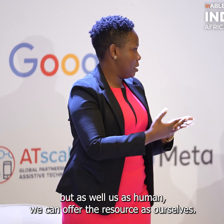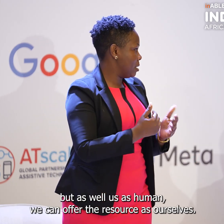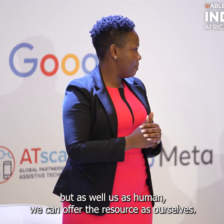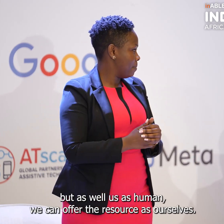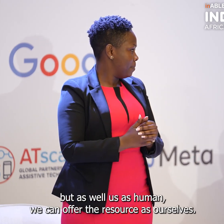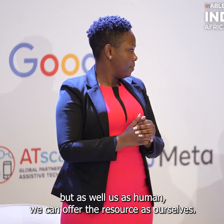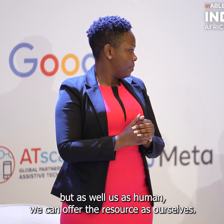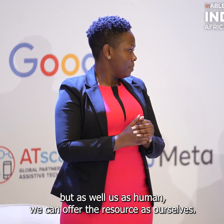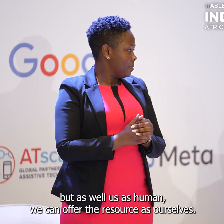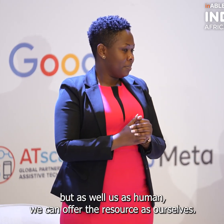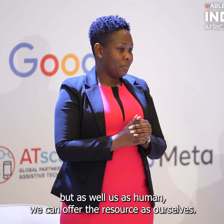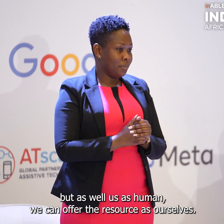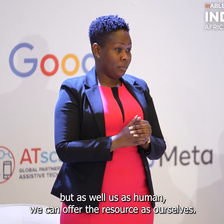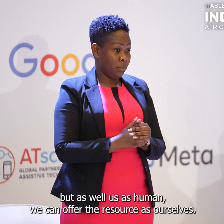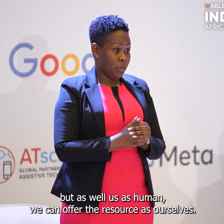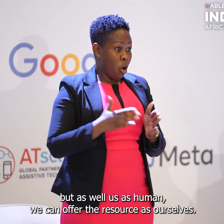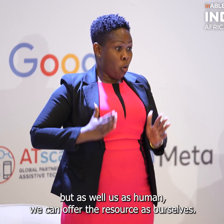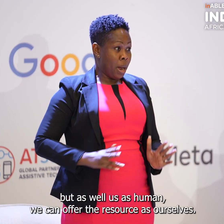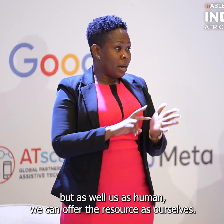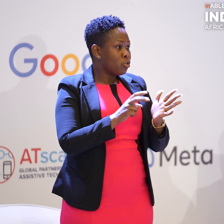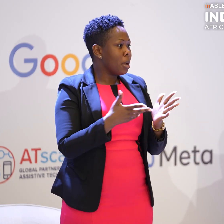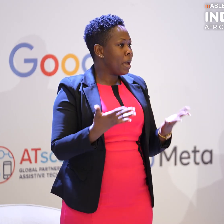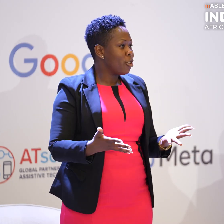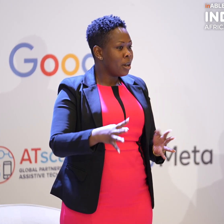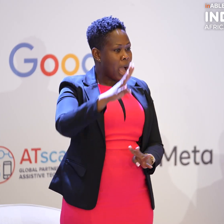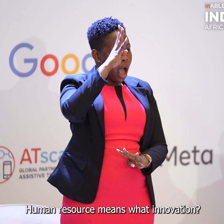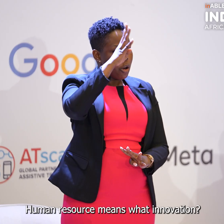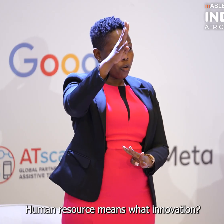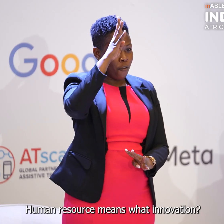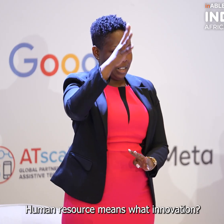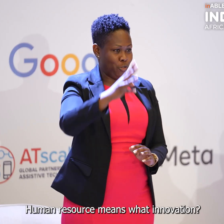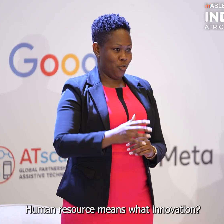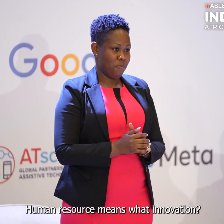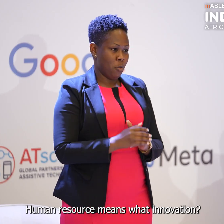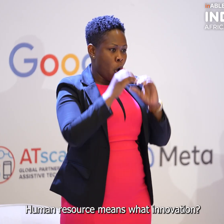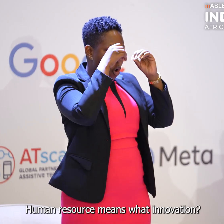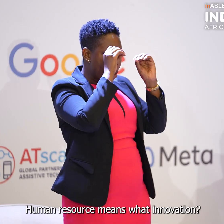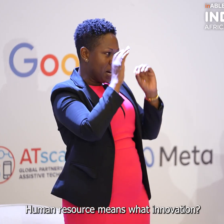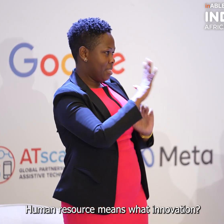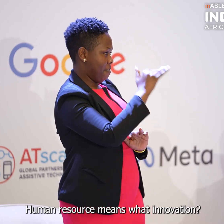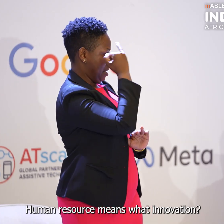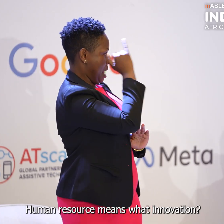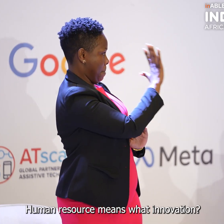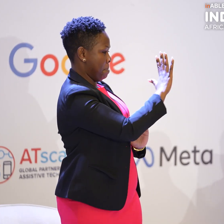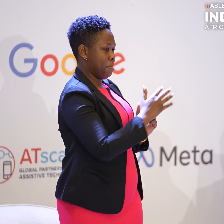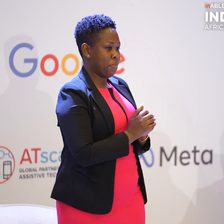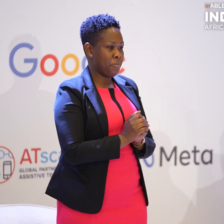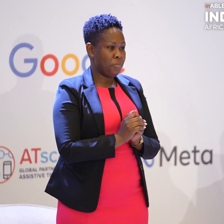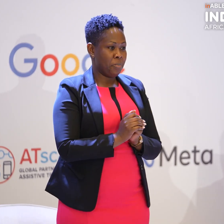well as human, we can offer the resource as ourselves. Human resource means what?